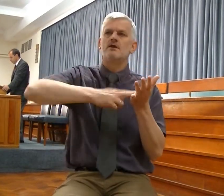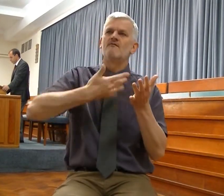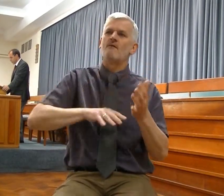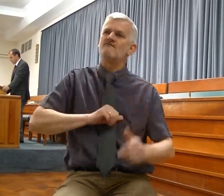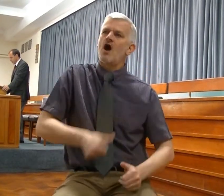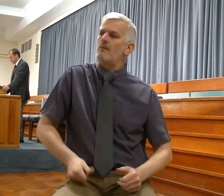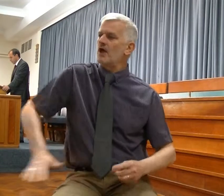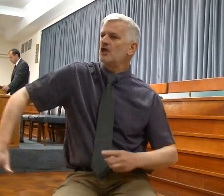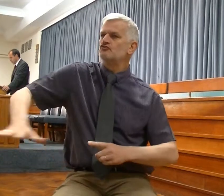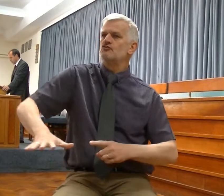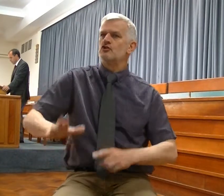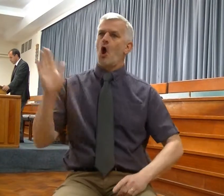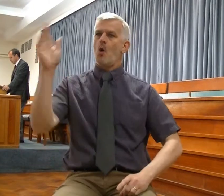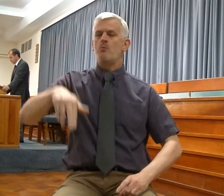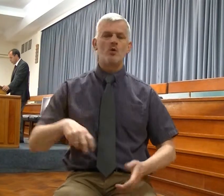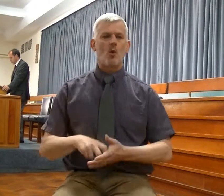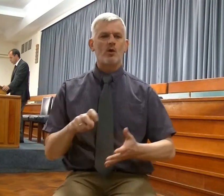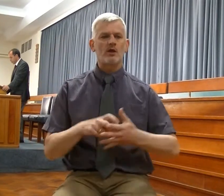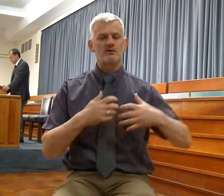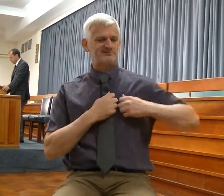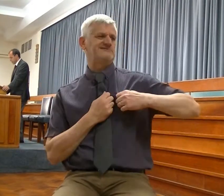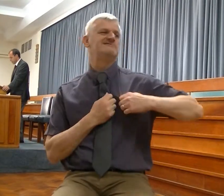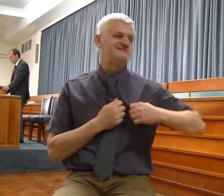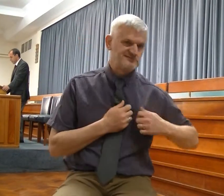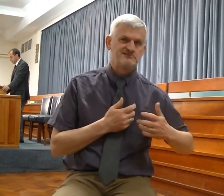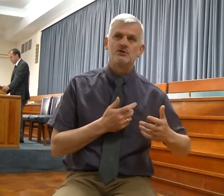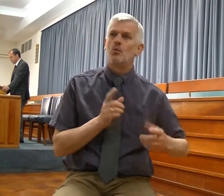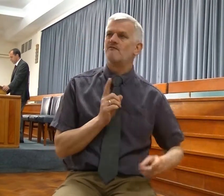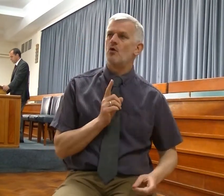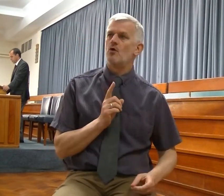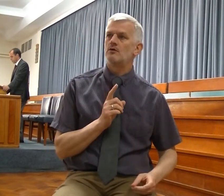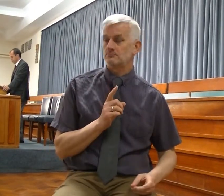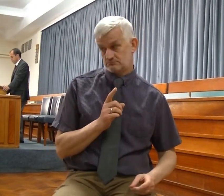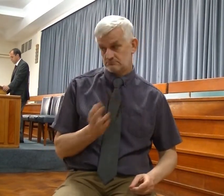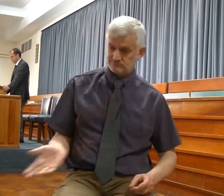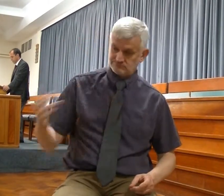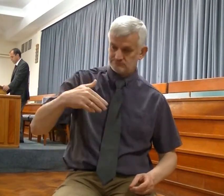country, and on him they led the cross, that he may bear it after Jesus.